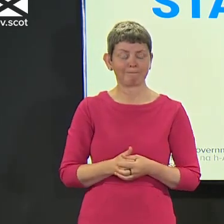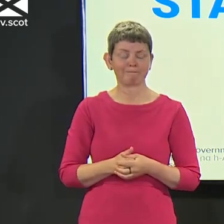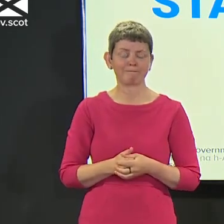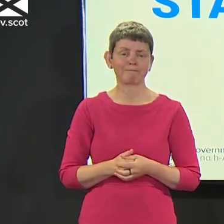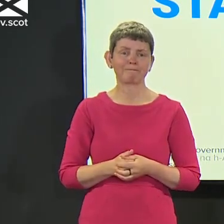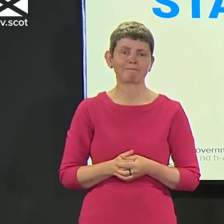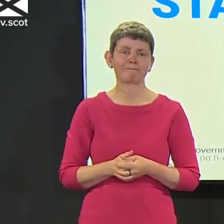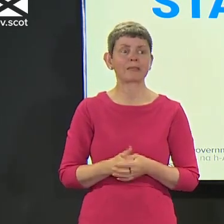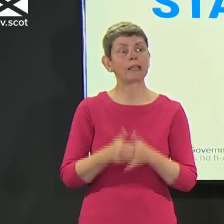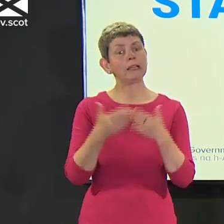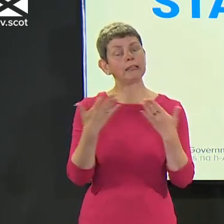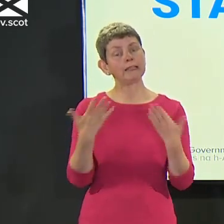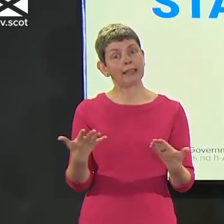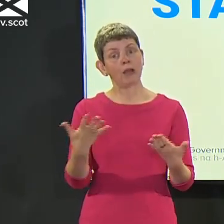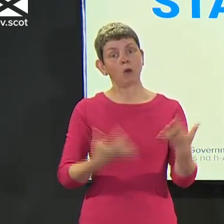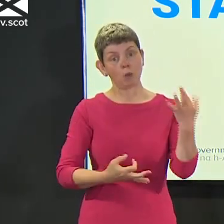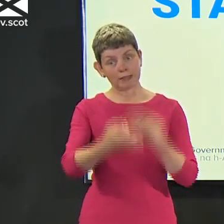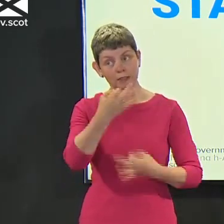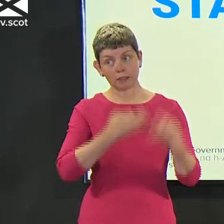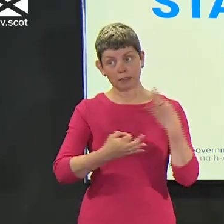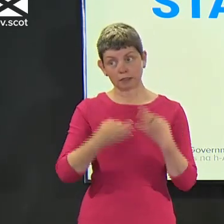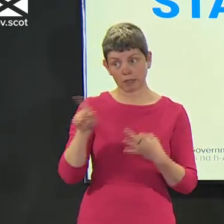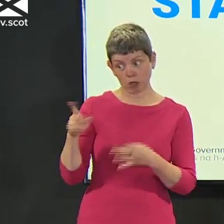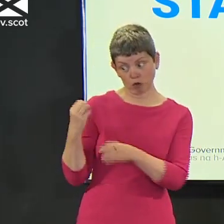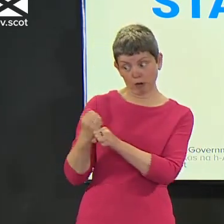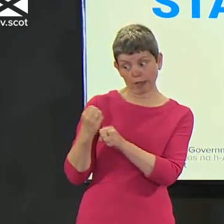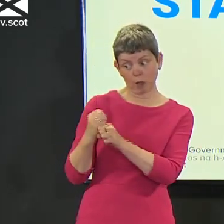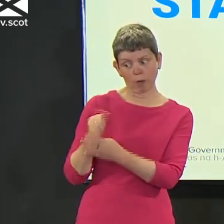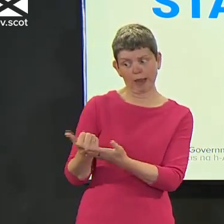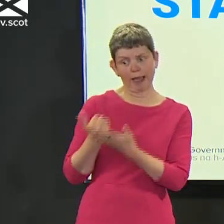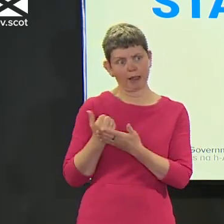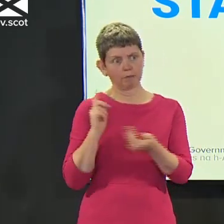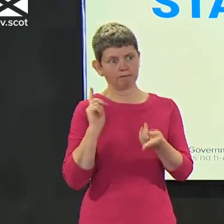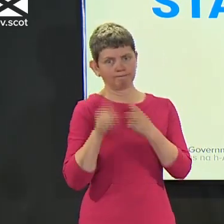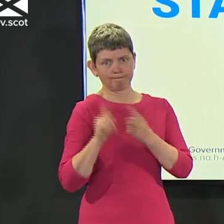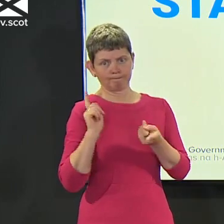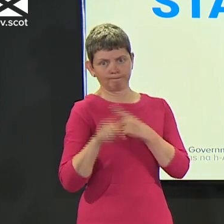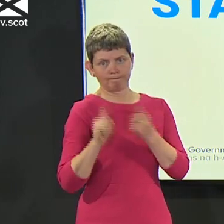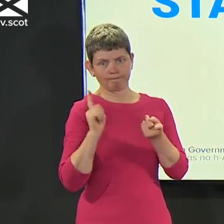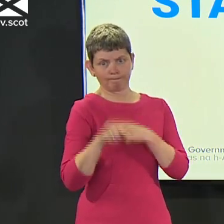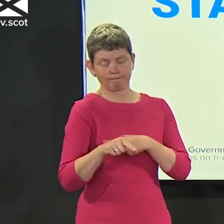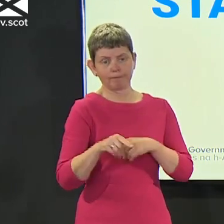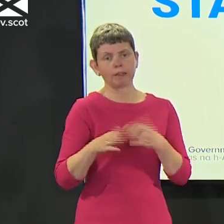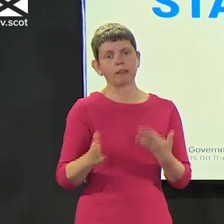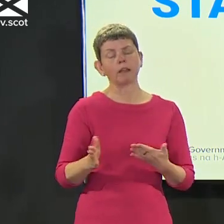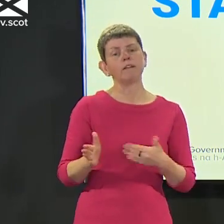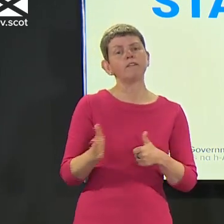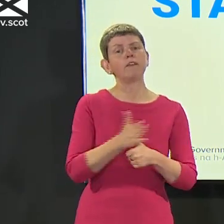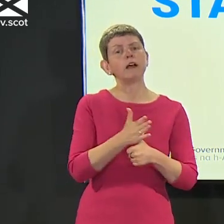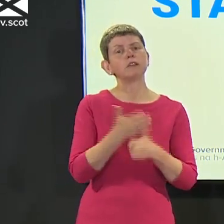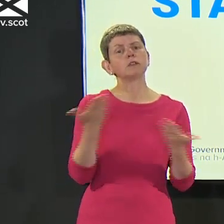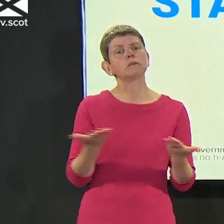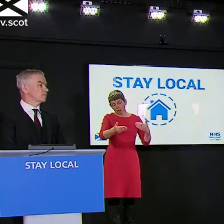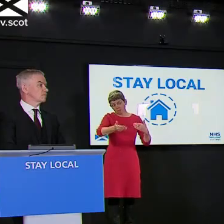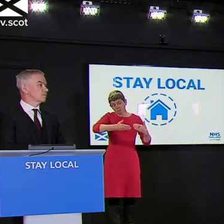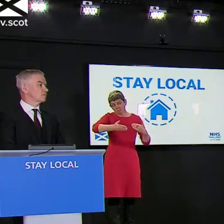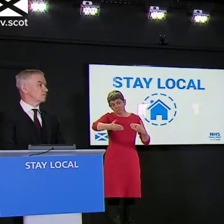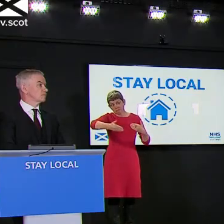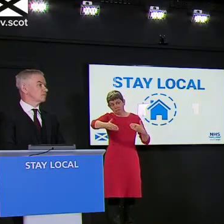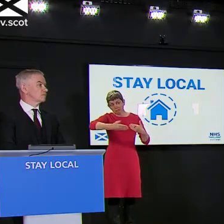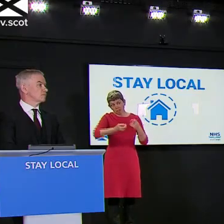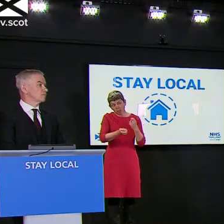We'll move now to questions, and Gregor will help me with the questions. And first today, I'll go to Glenn Campbell from the BBC.